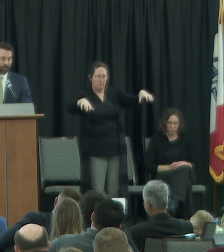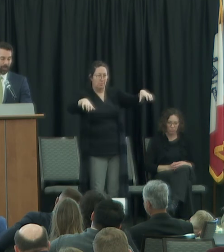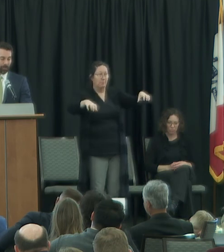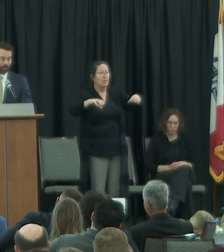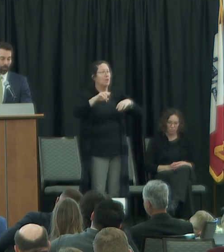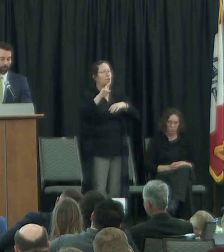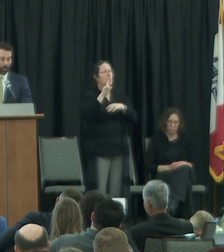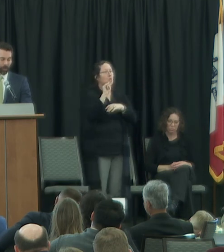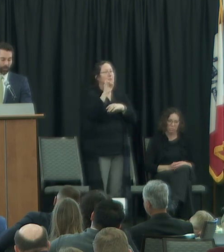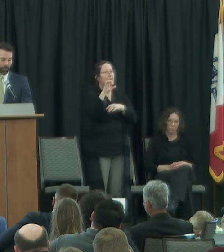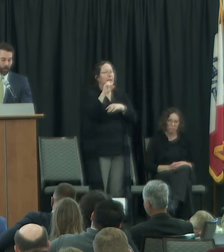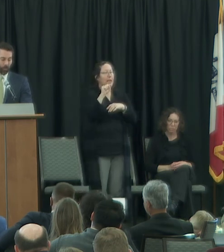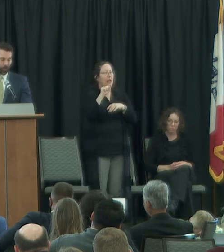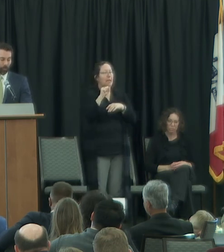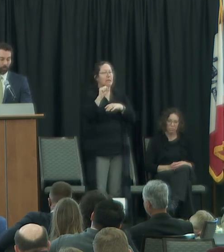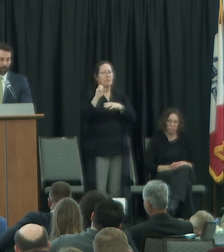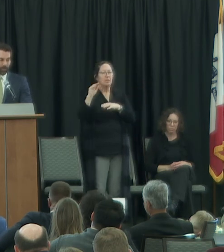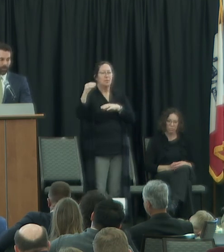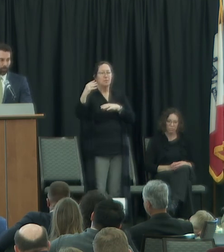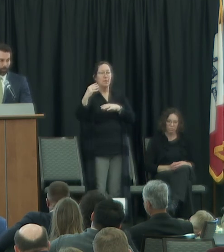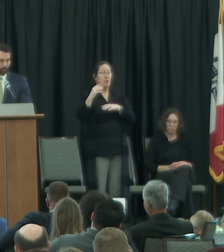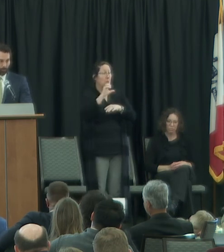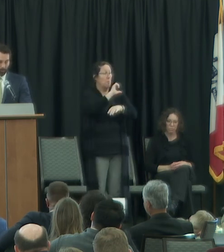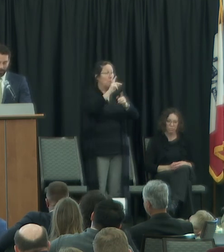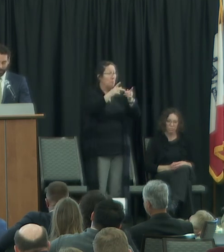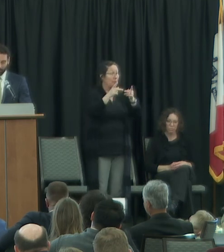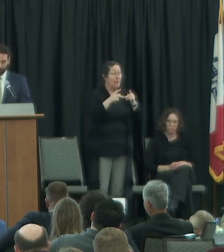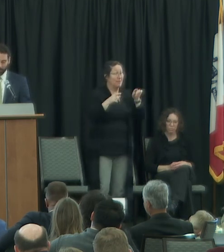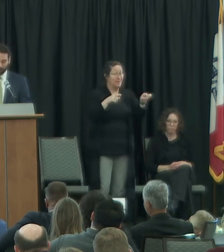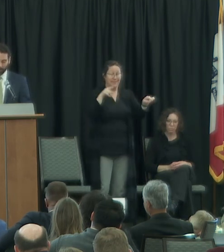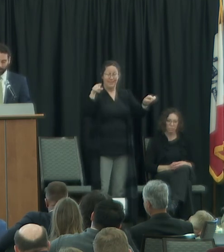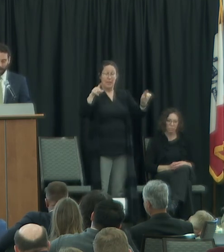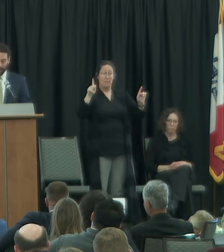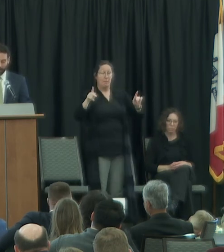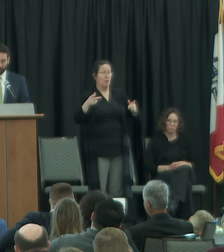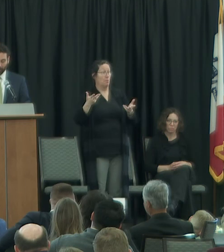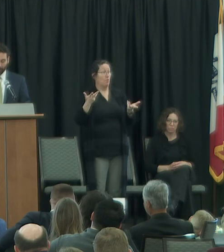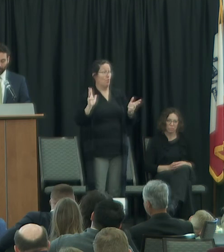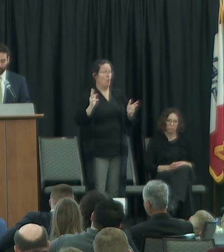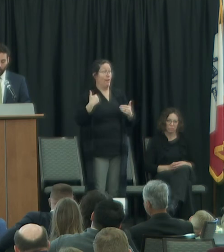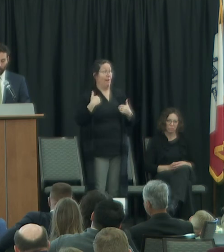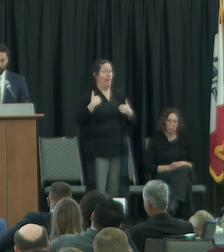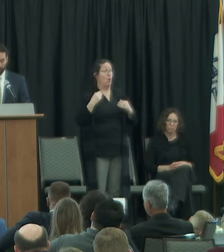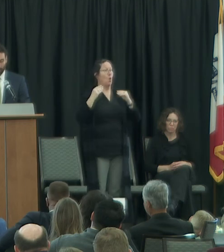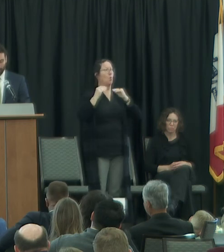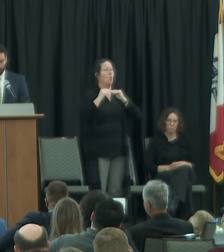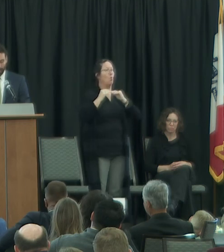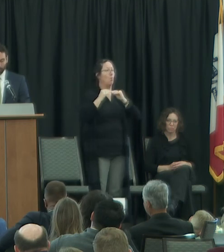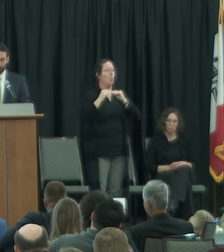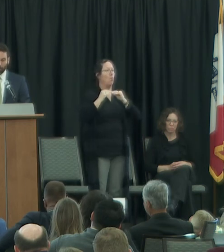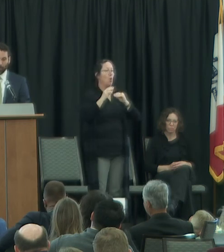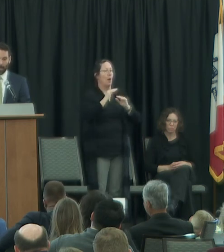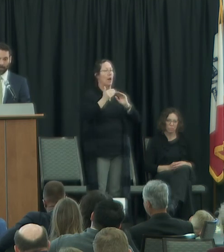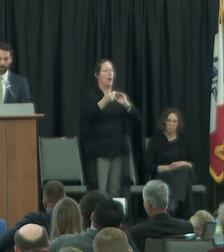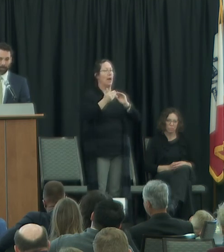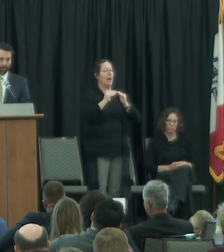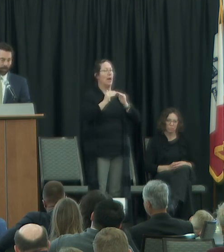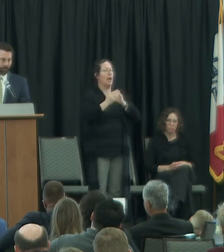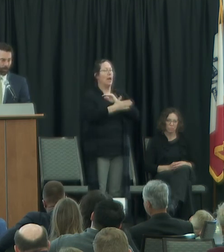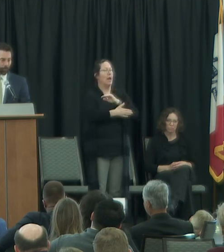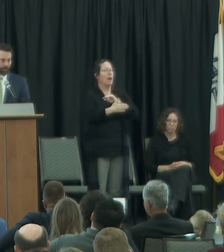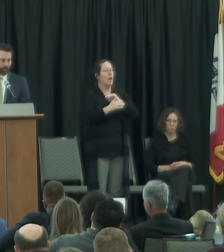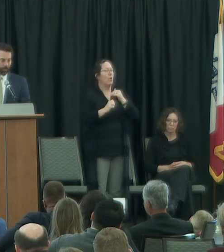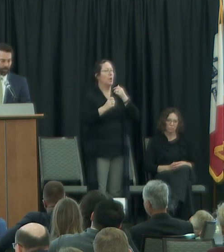utility scale solar arrays are going were places where these residents used to have more county supervisors